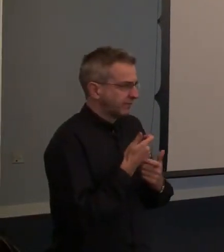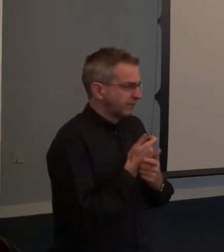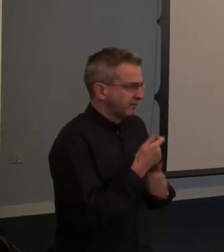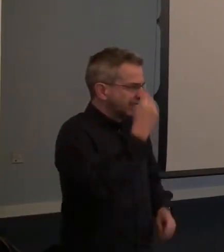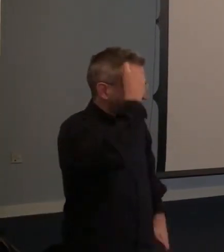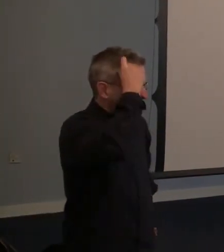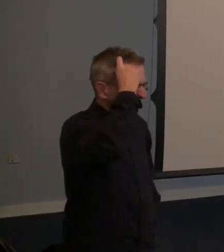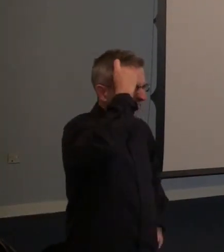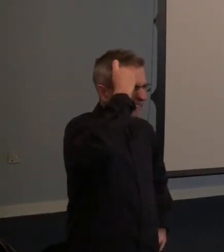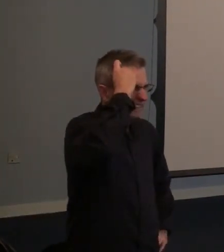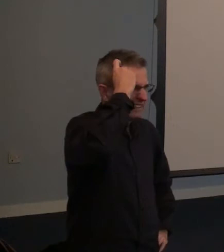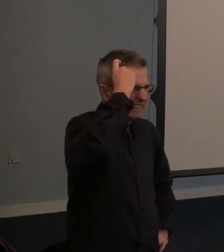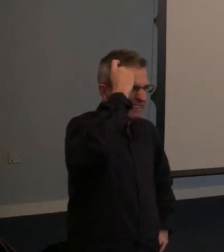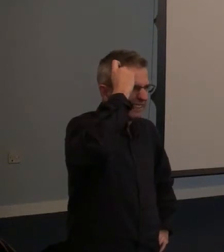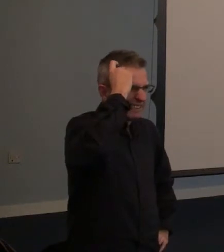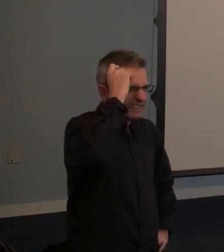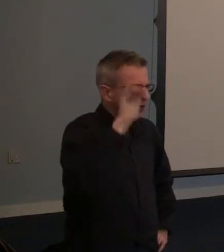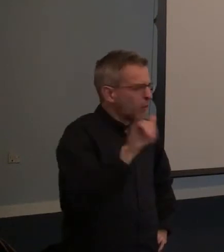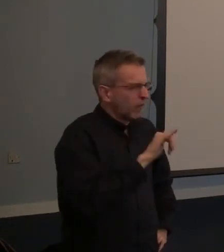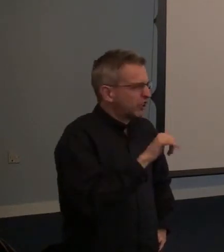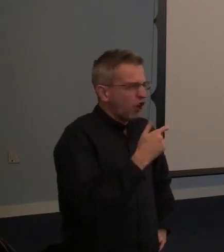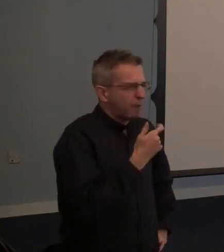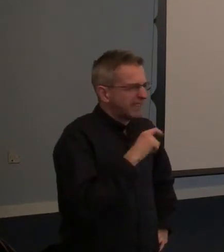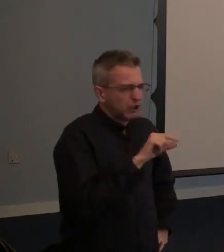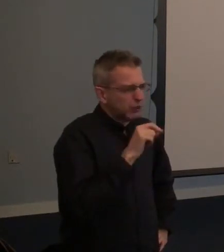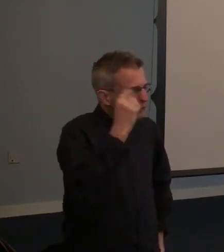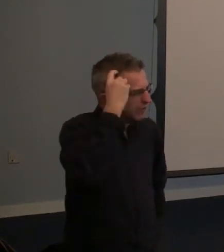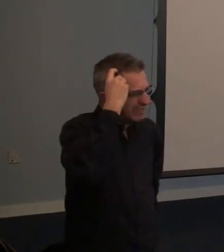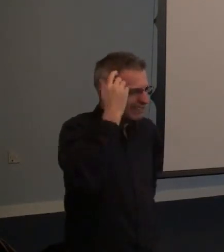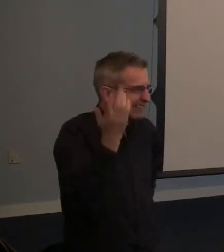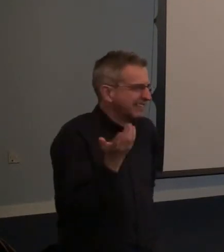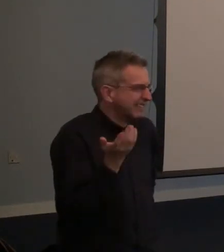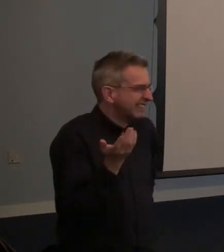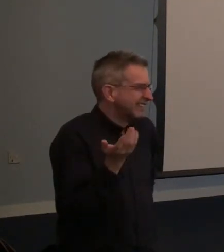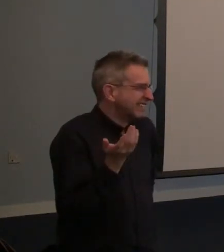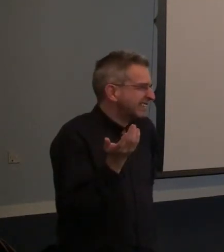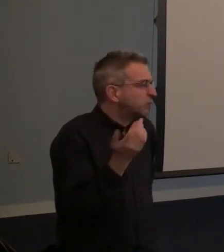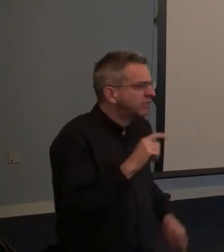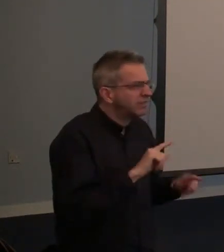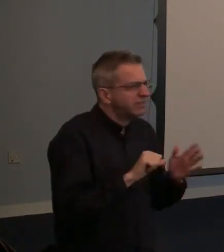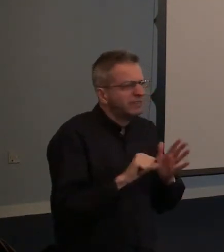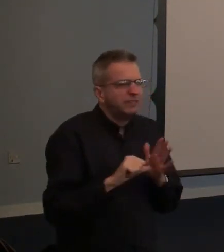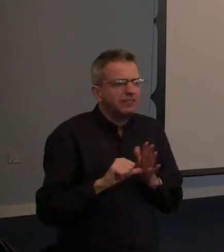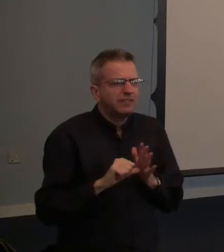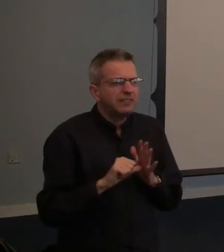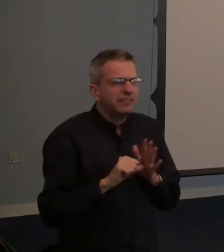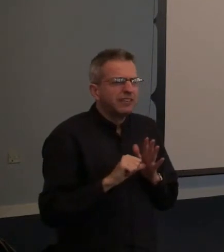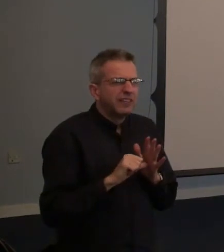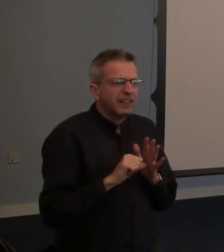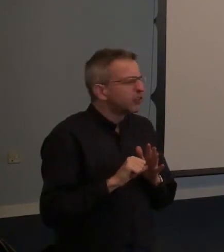Now, comedy. That was challenging. What do we choose to represent? That was very difficult for